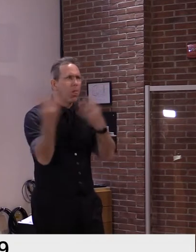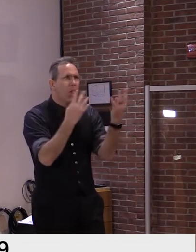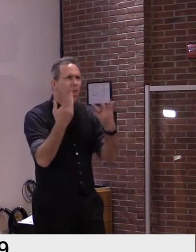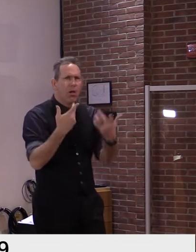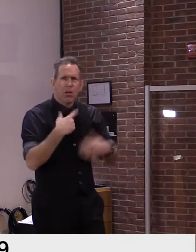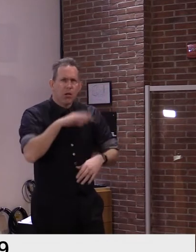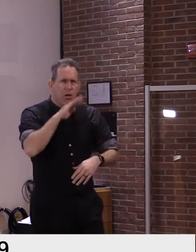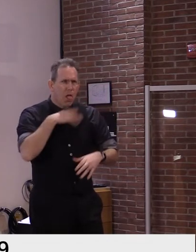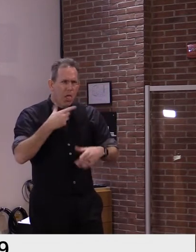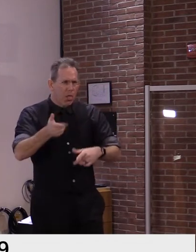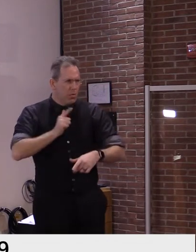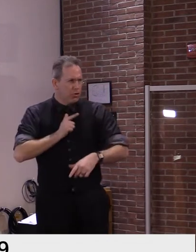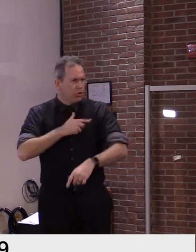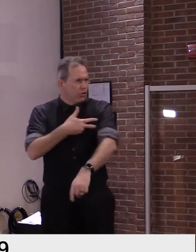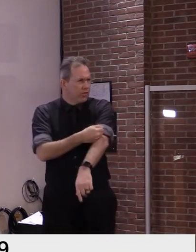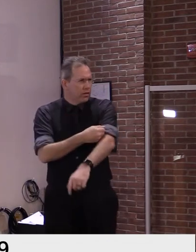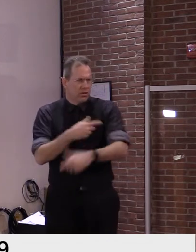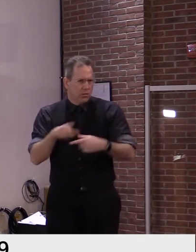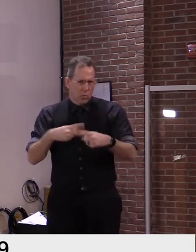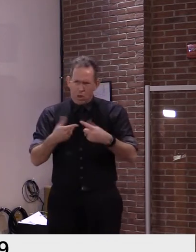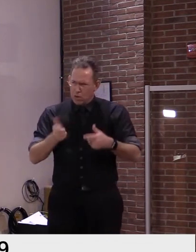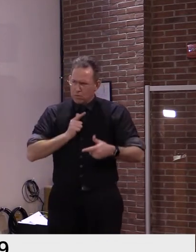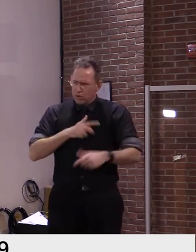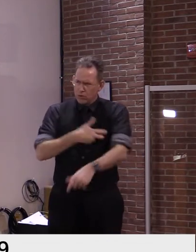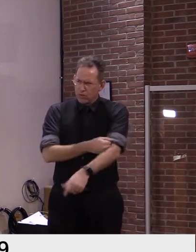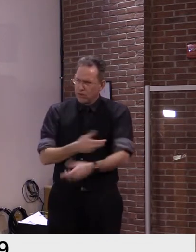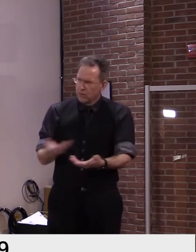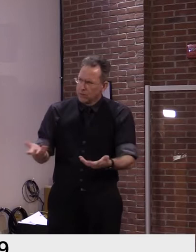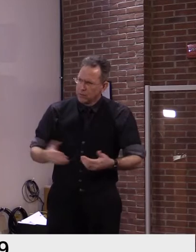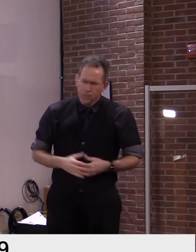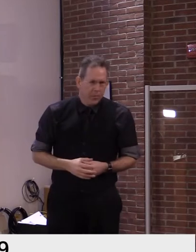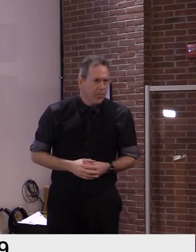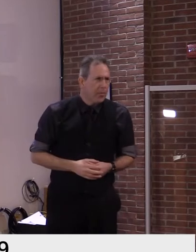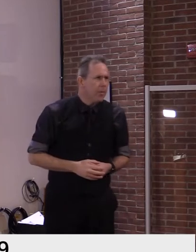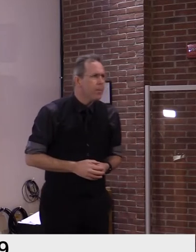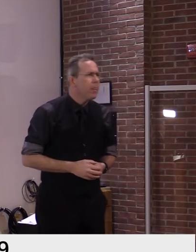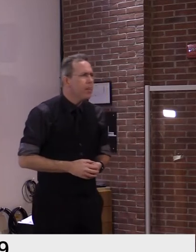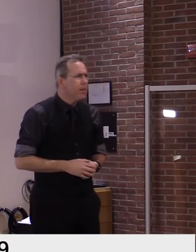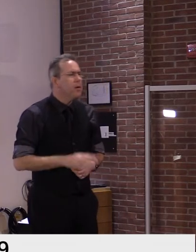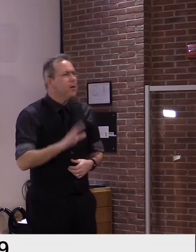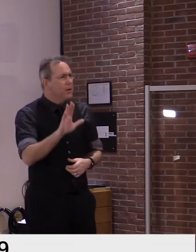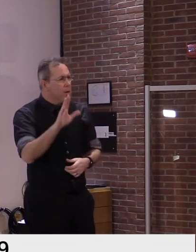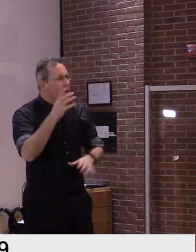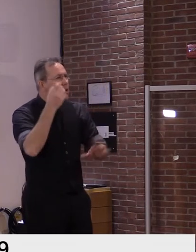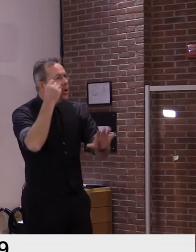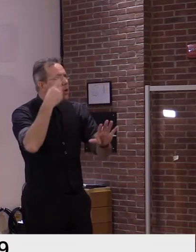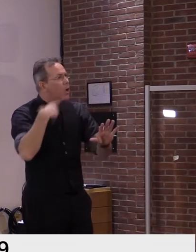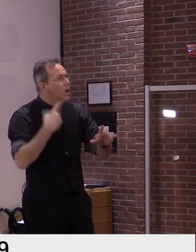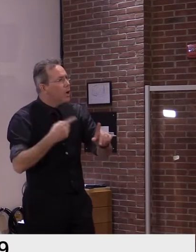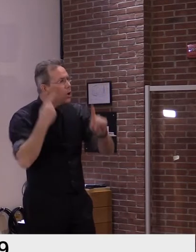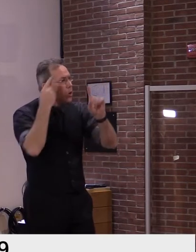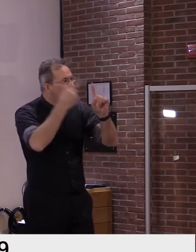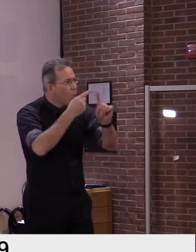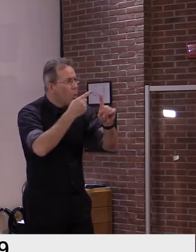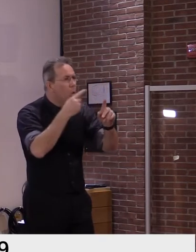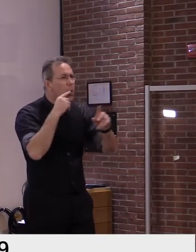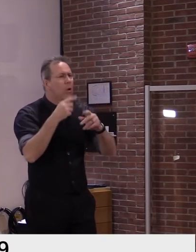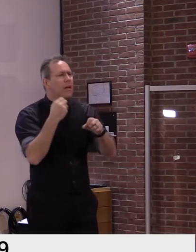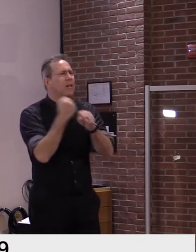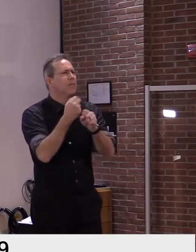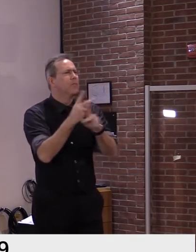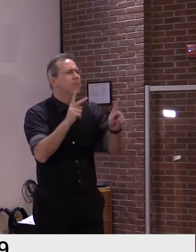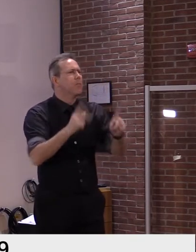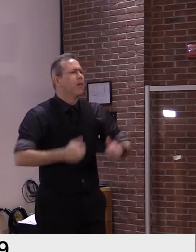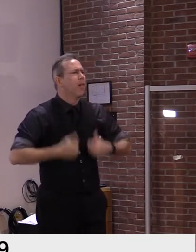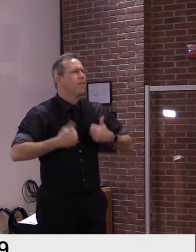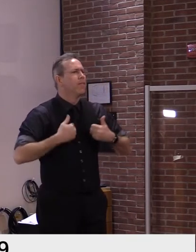Well, our goal in the beginning was to protect life, and we're still doing that in terms of how we've done the